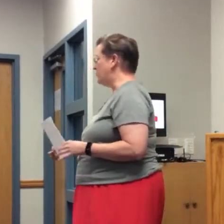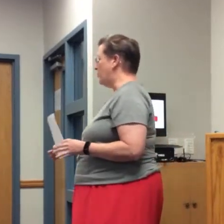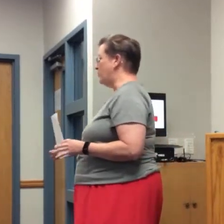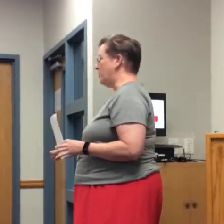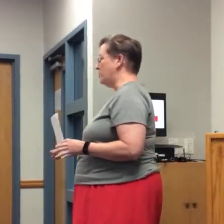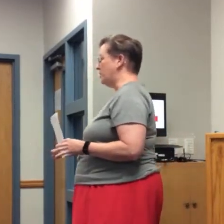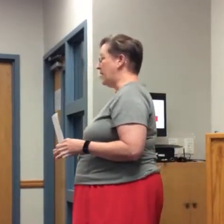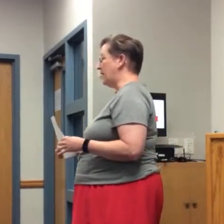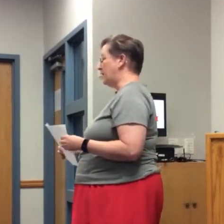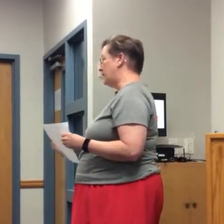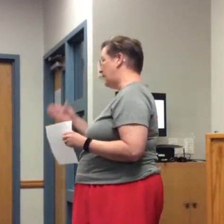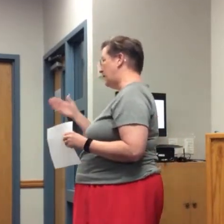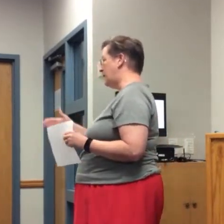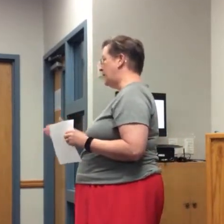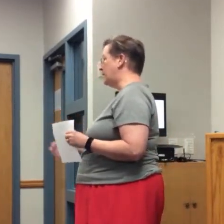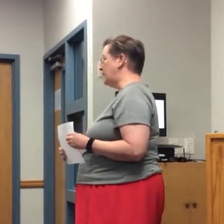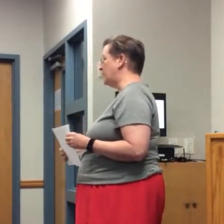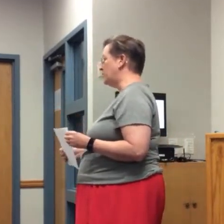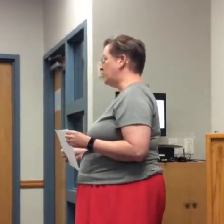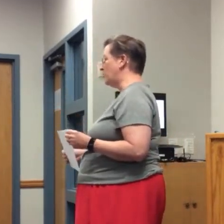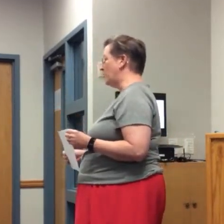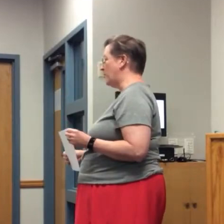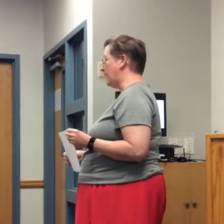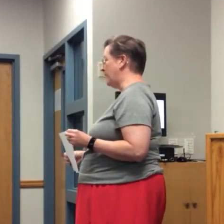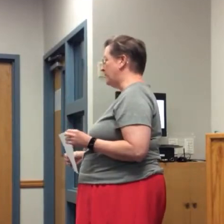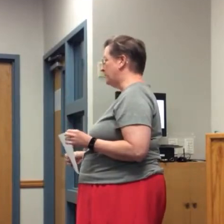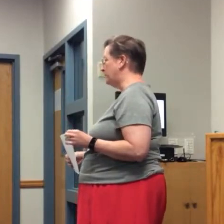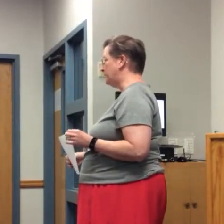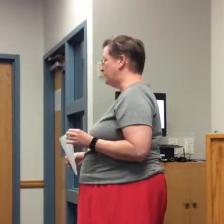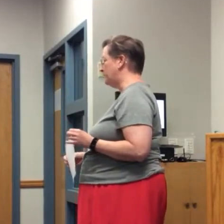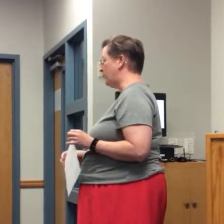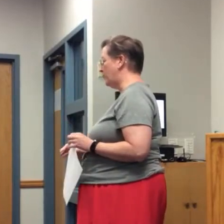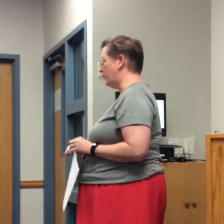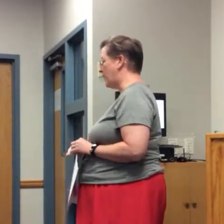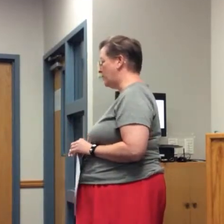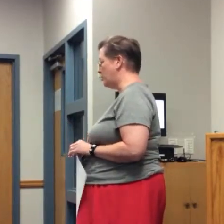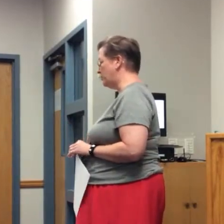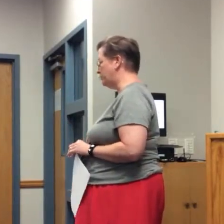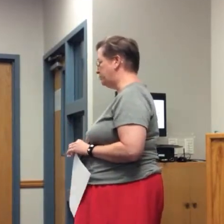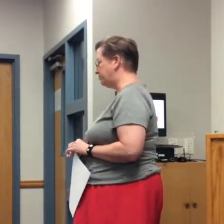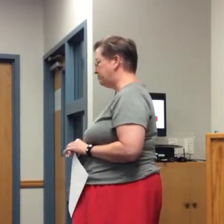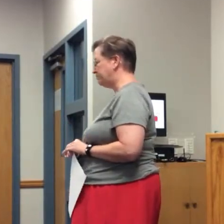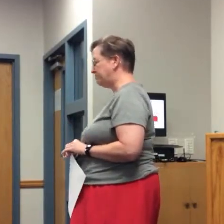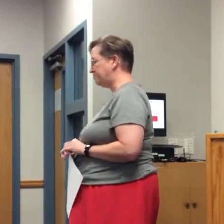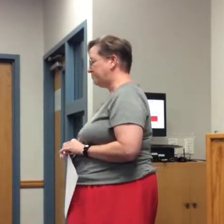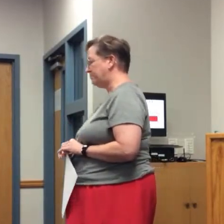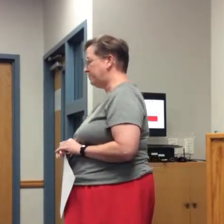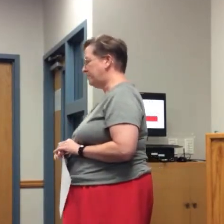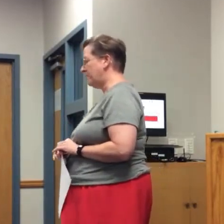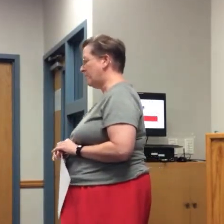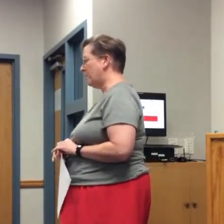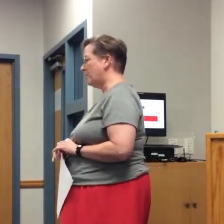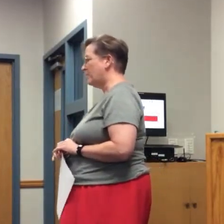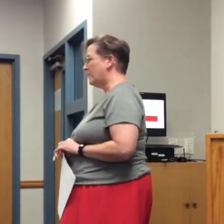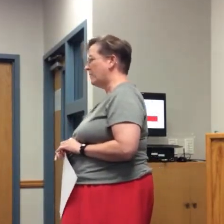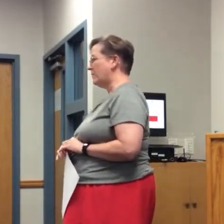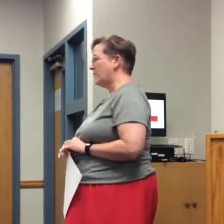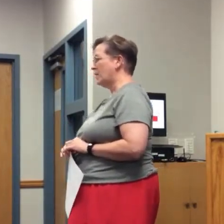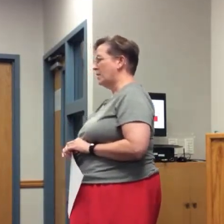But this is what we'll use again, then at the end of the year to show where we're heading, where we've gotten to.